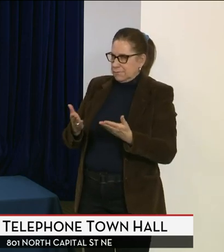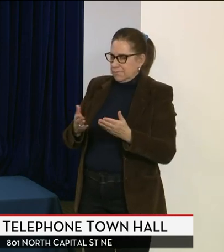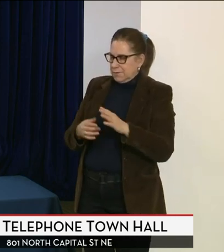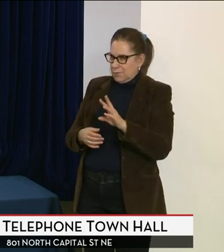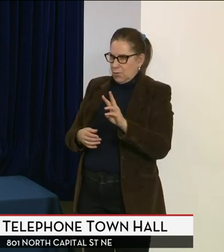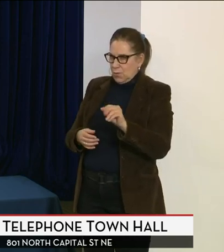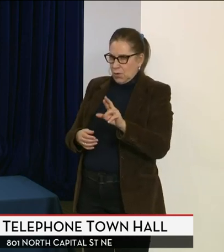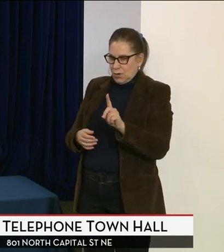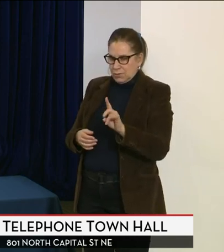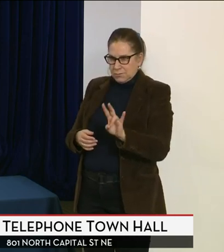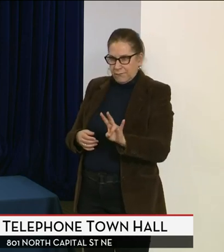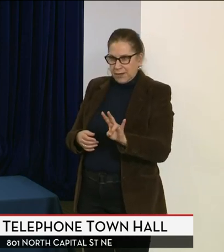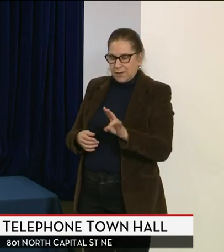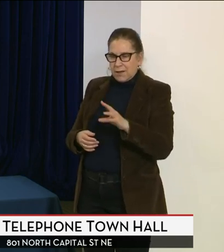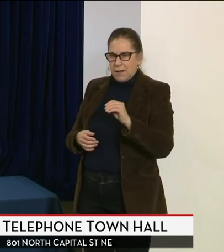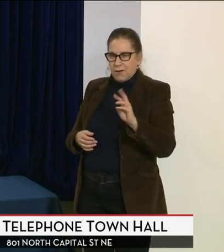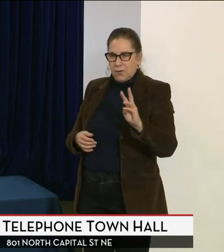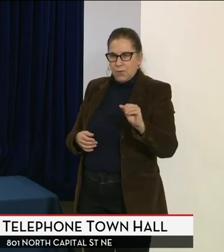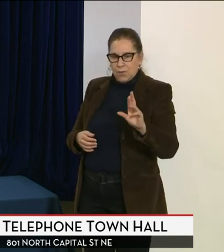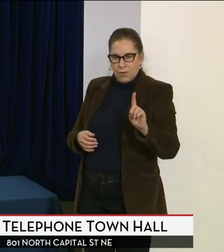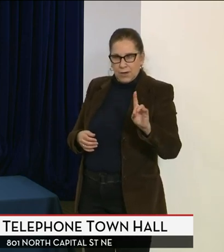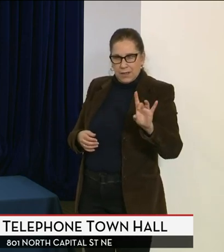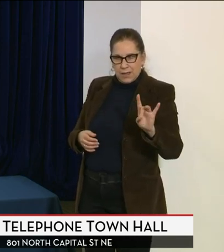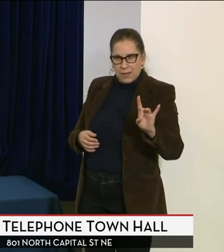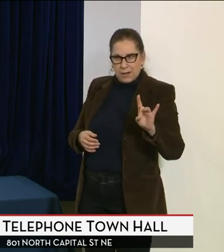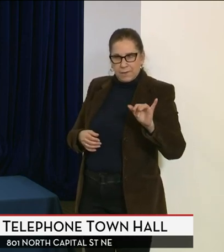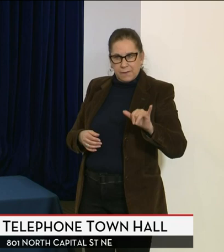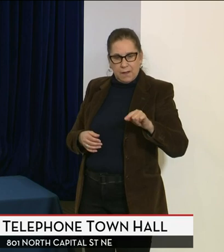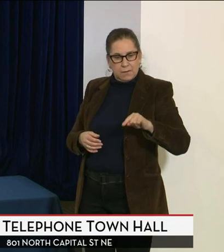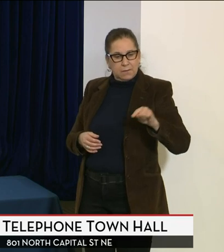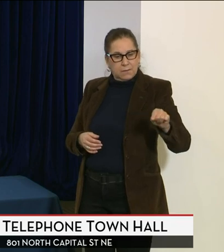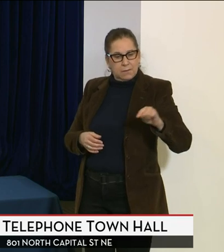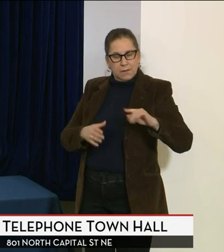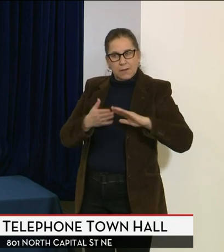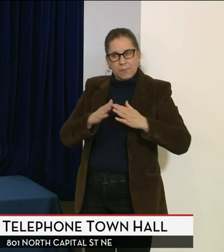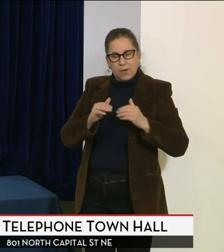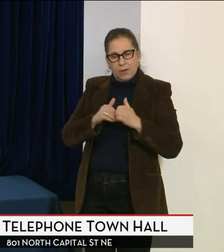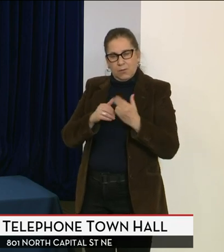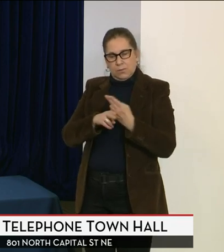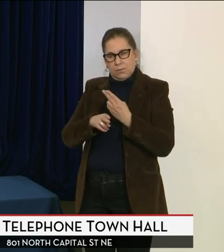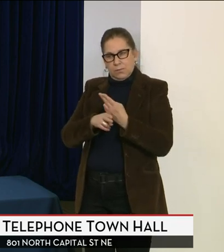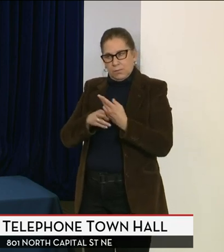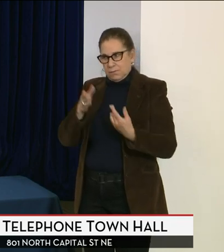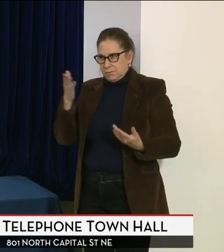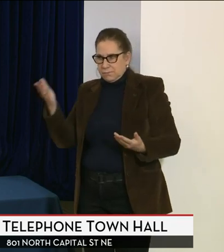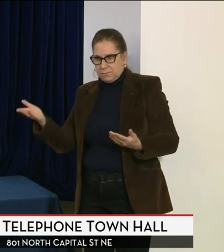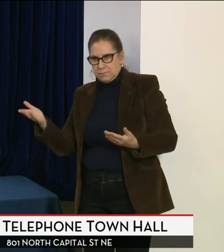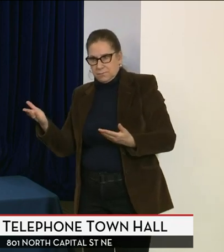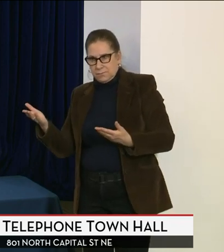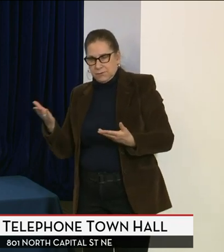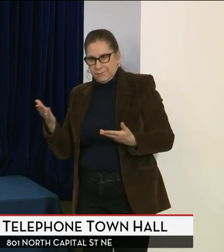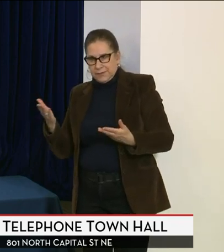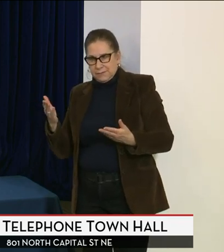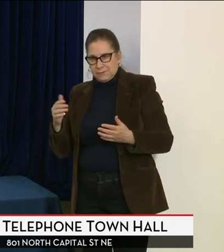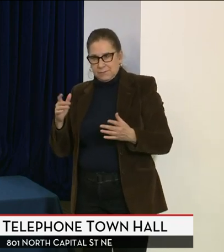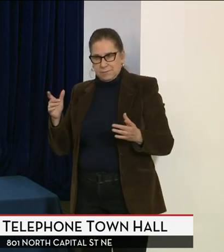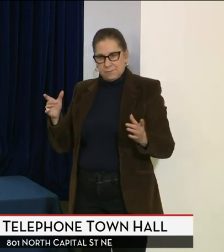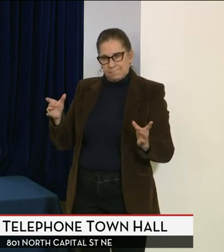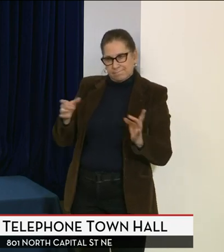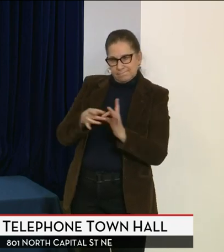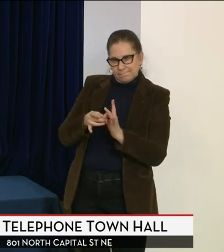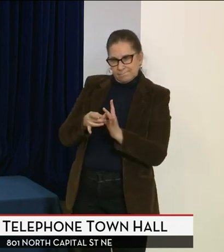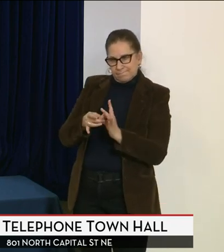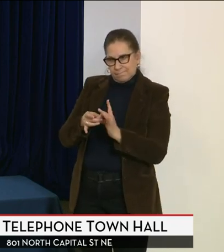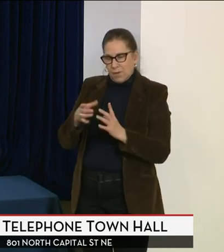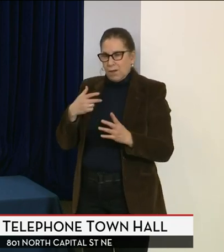or resource community-wide. And then lastly, thinking about how we can activate former hospitals and